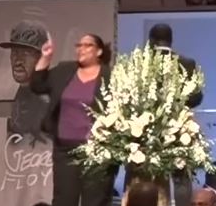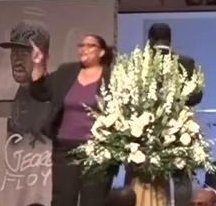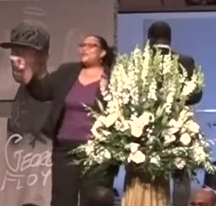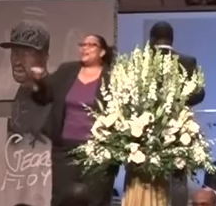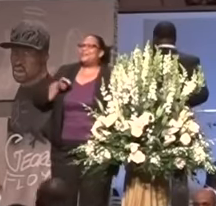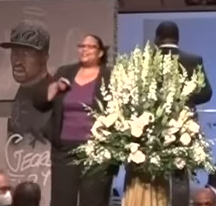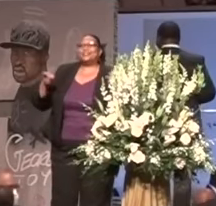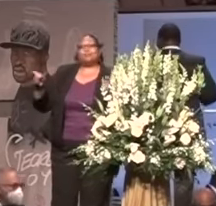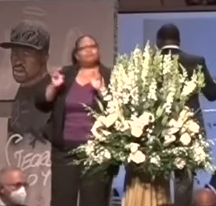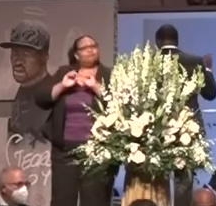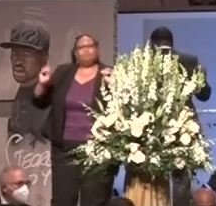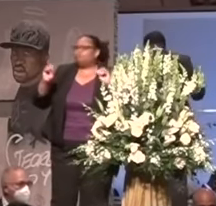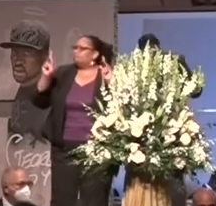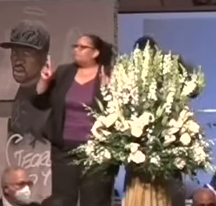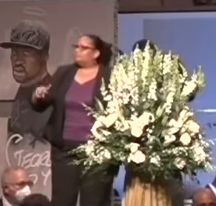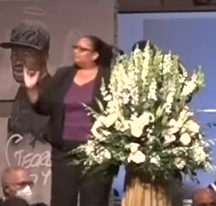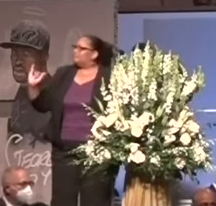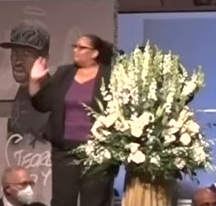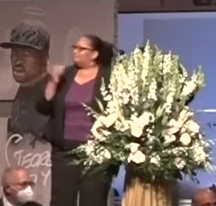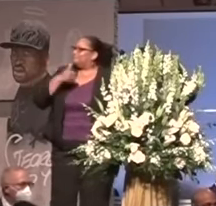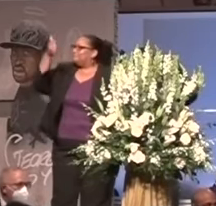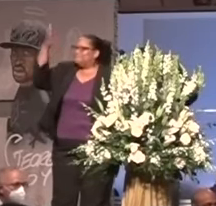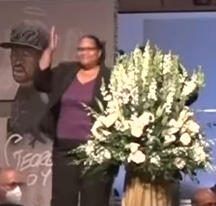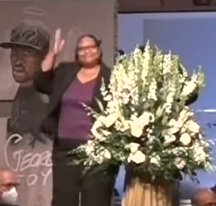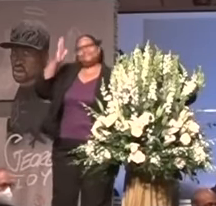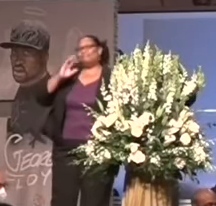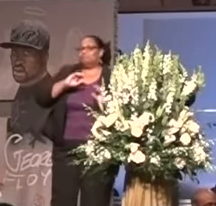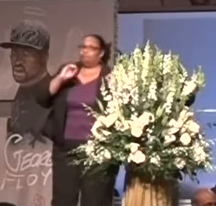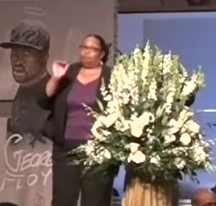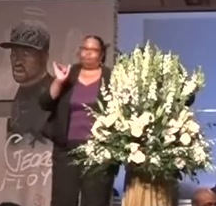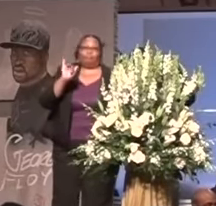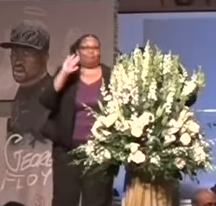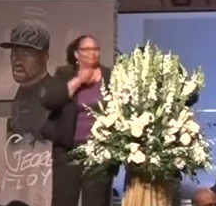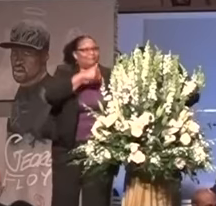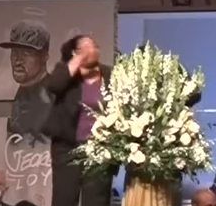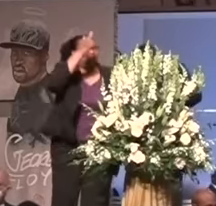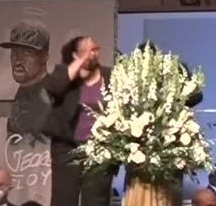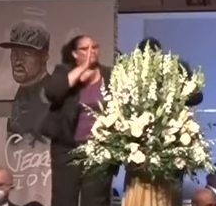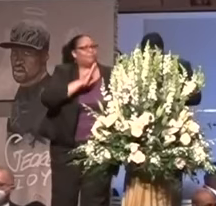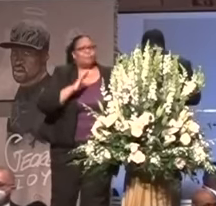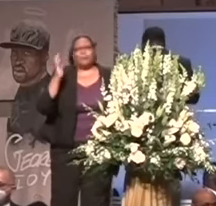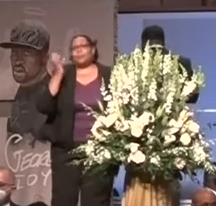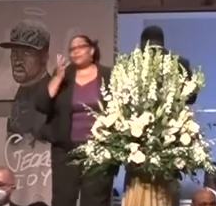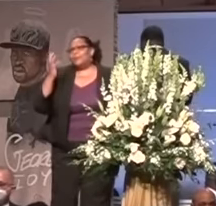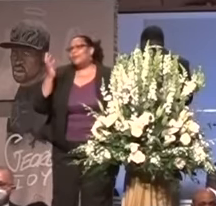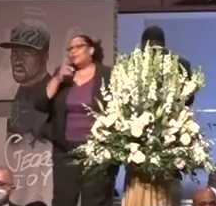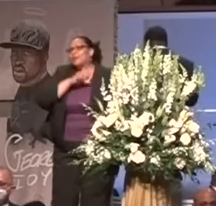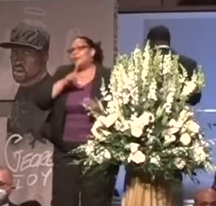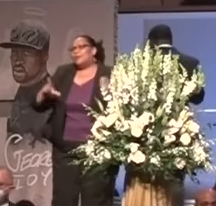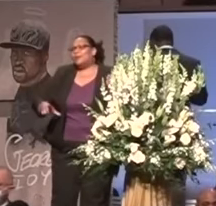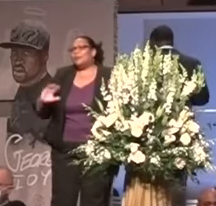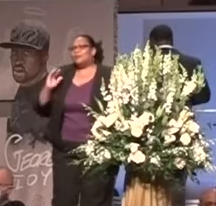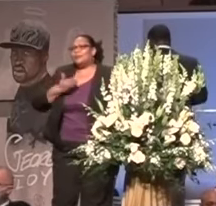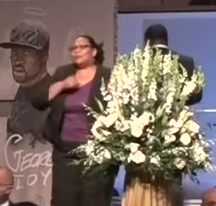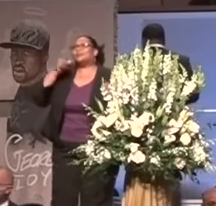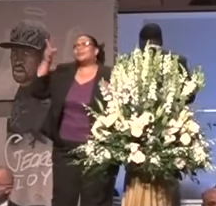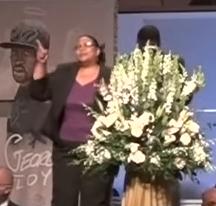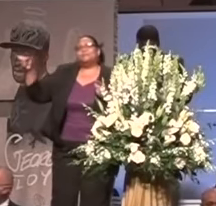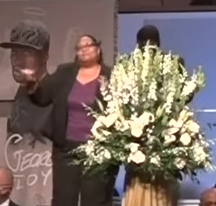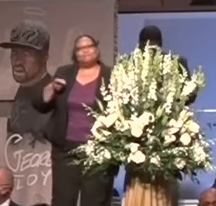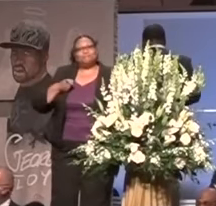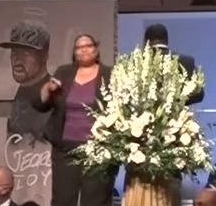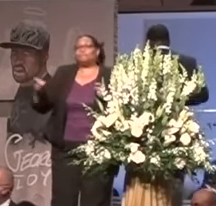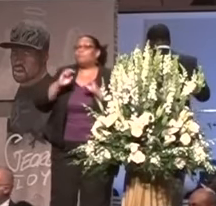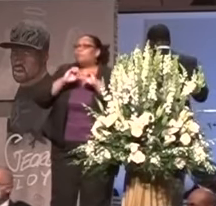Lord. He reigns. Nobody like our God. Nobody like our God. Oh, I know. Our Lord,